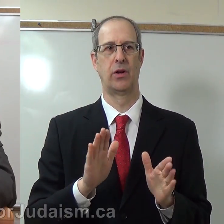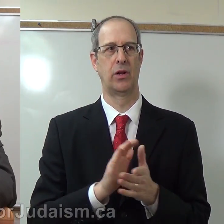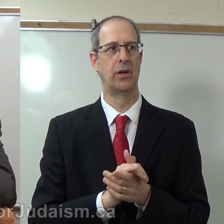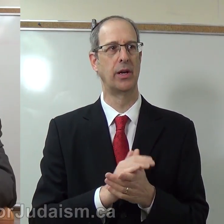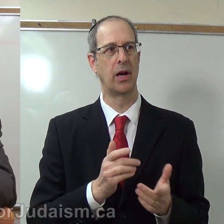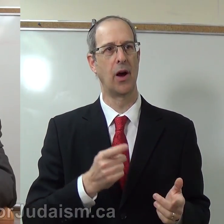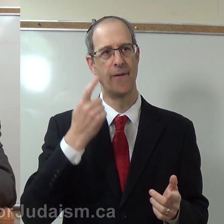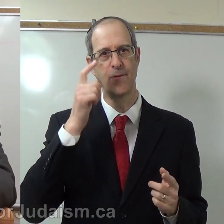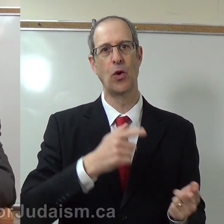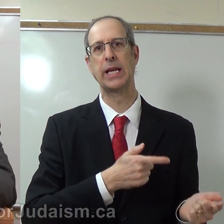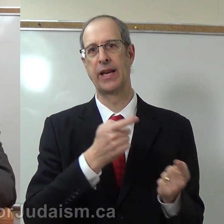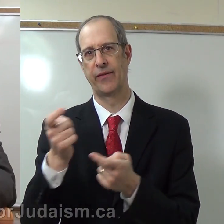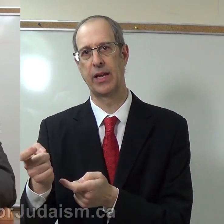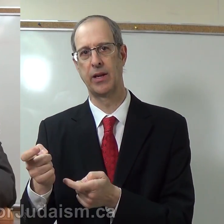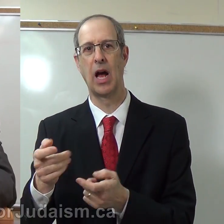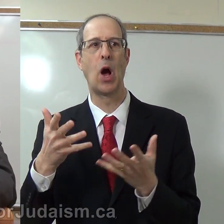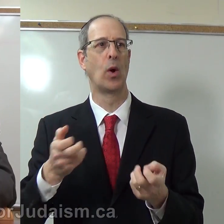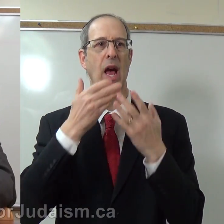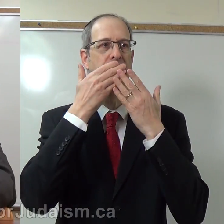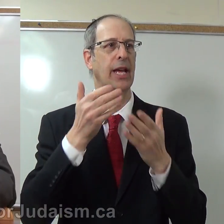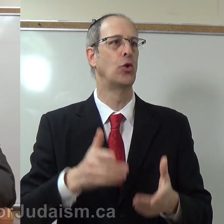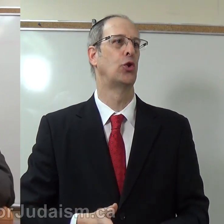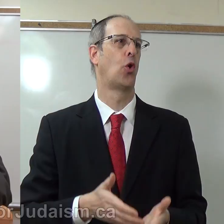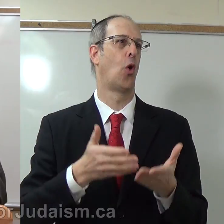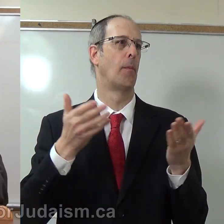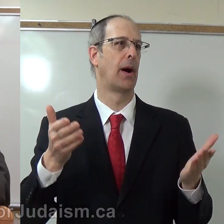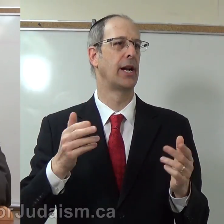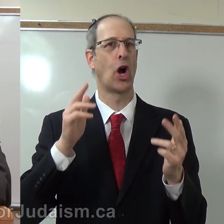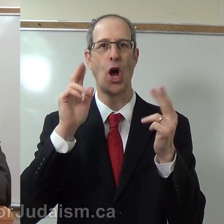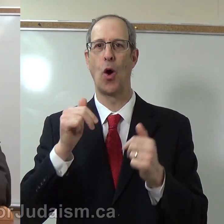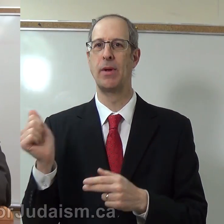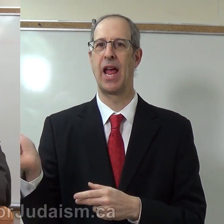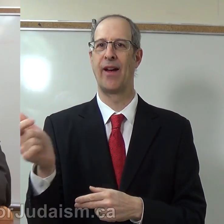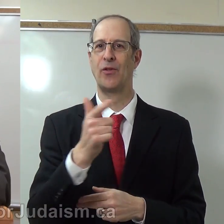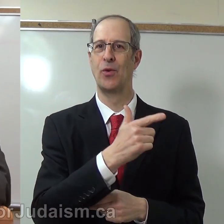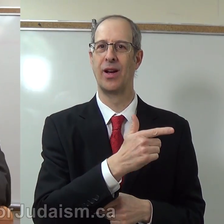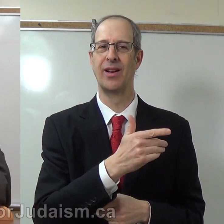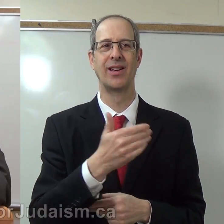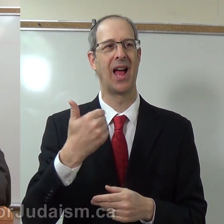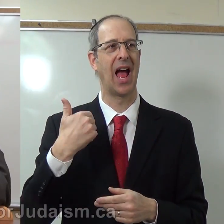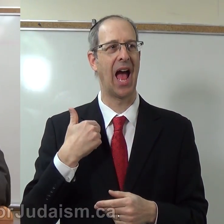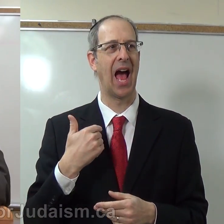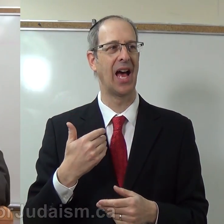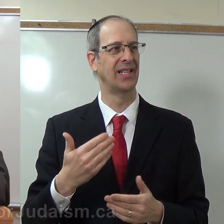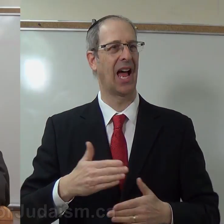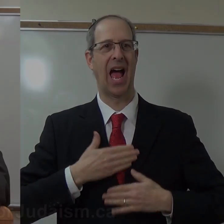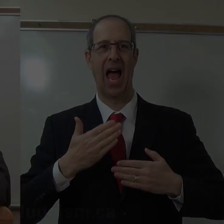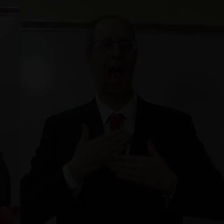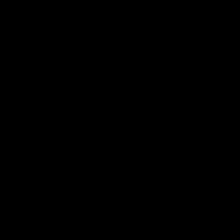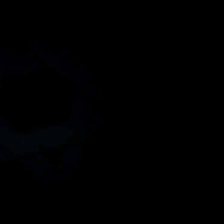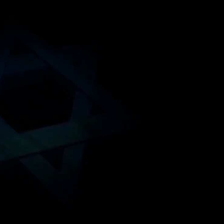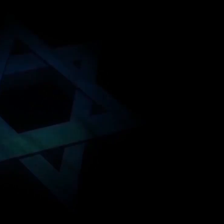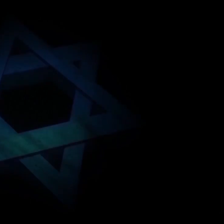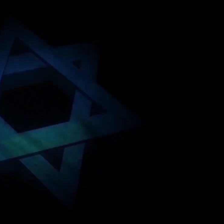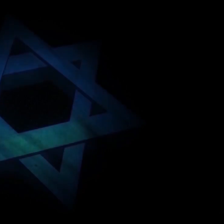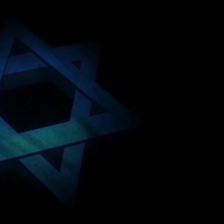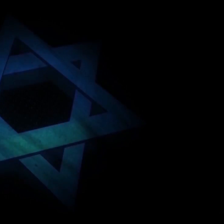to give I want to thank you very much and I hope everyone has a much much happier life